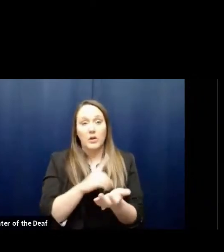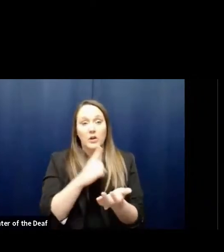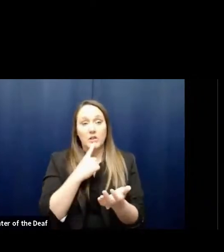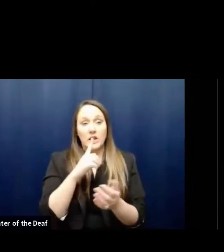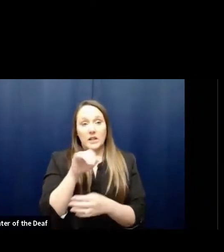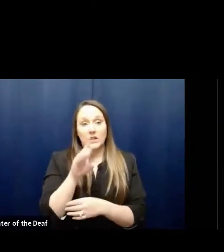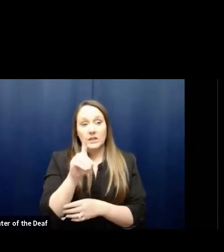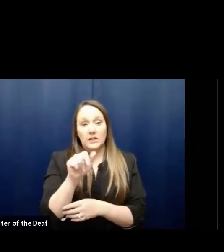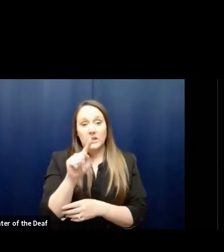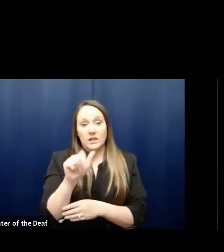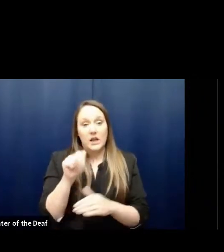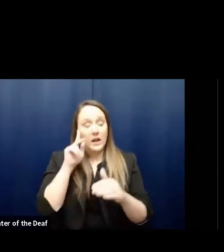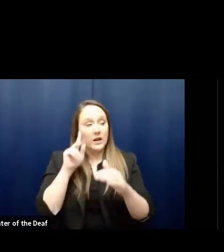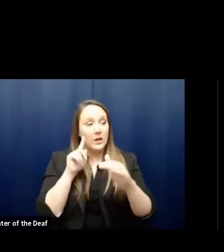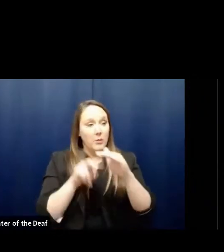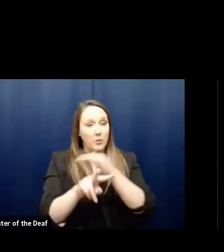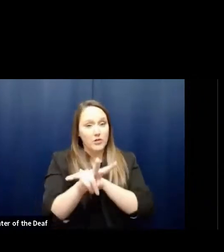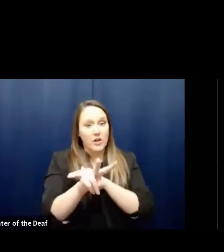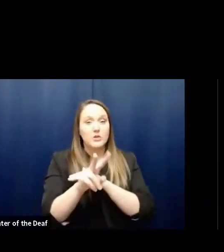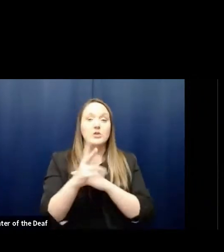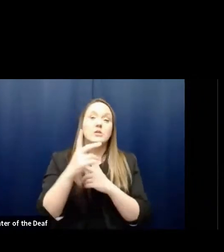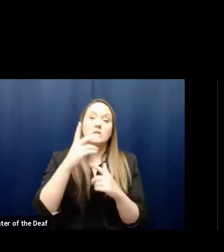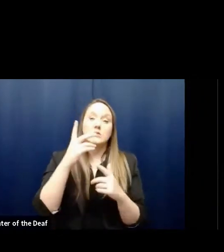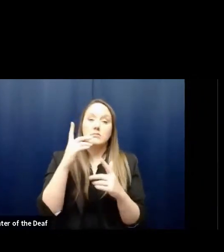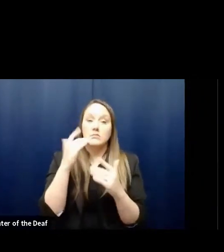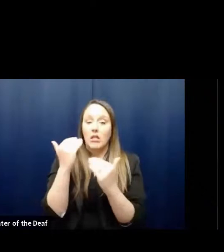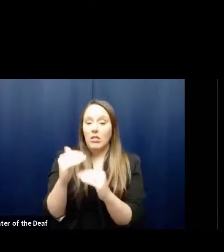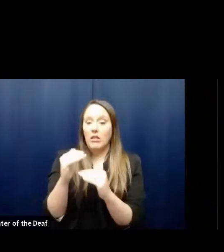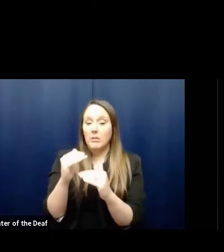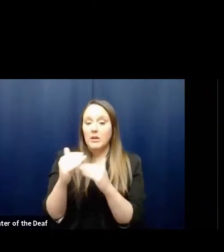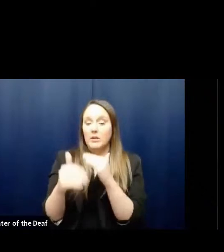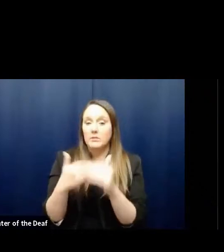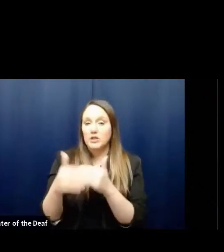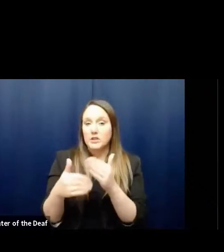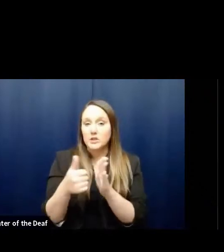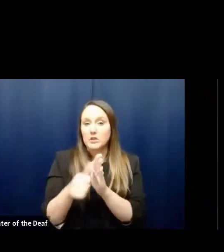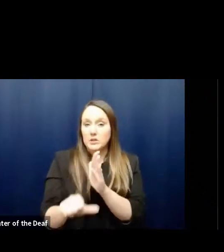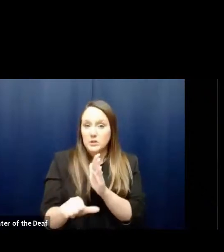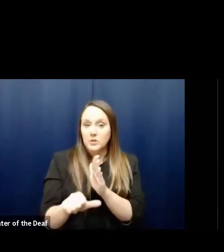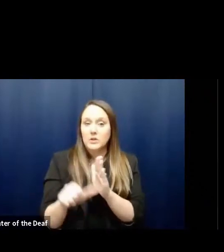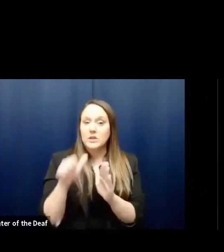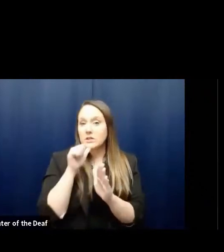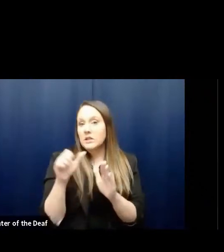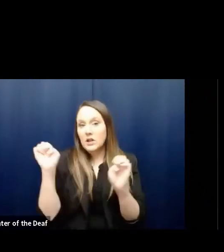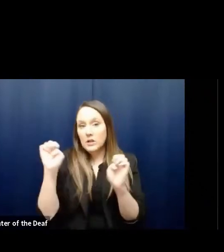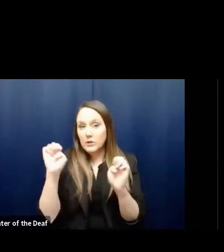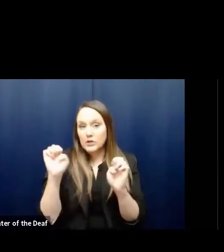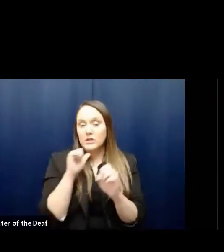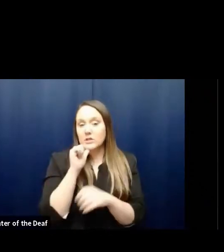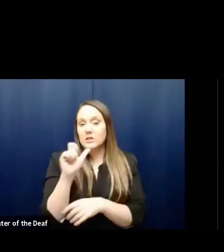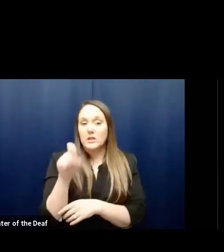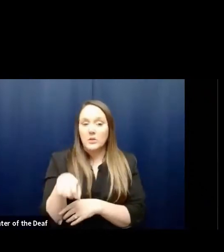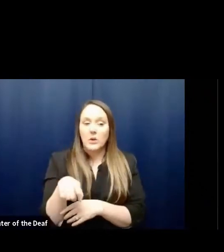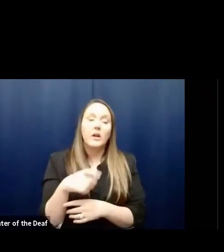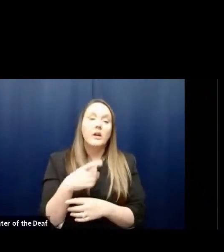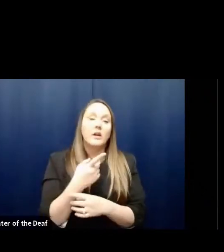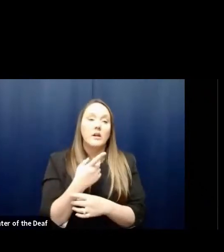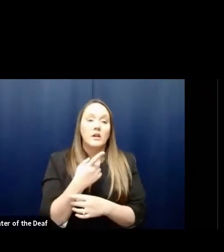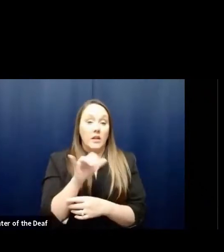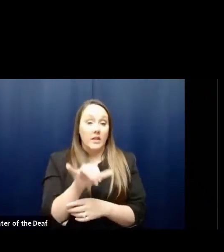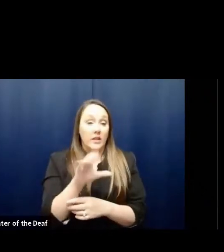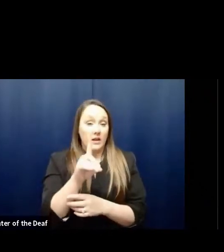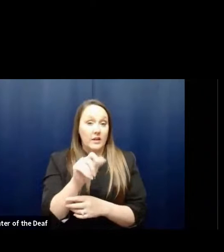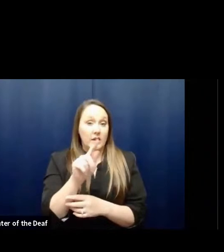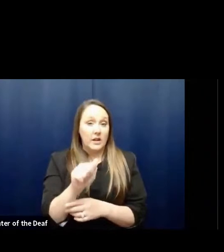their decision to limit hospital procedures. So her original question, I'm scrolling up, was does the